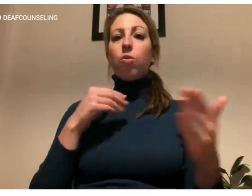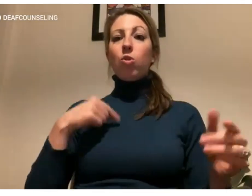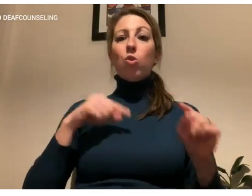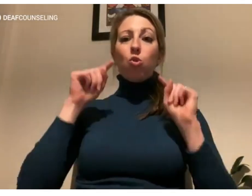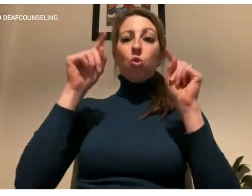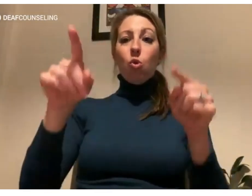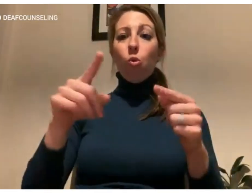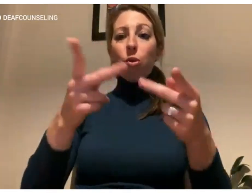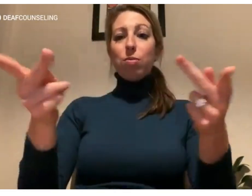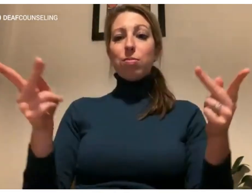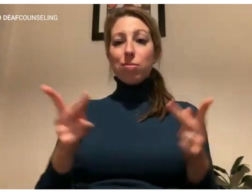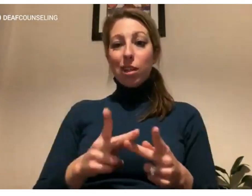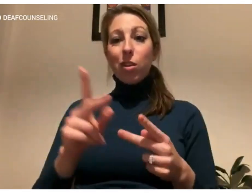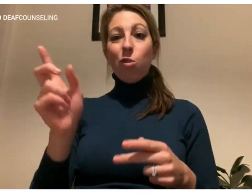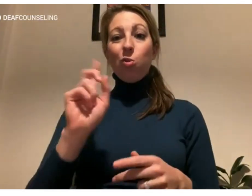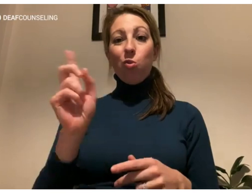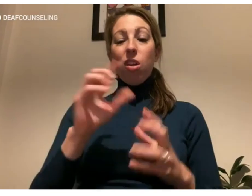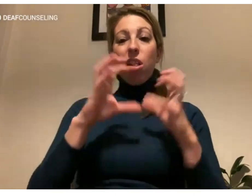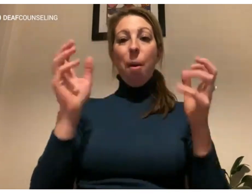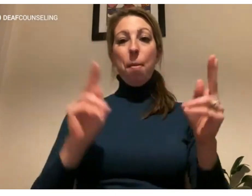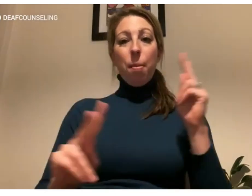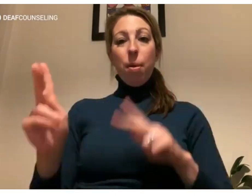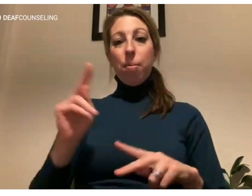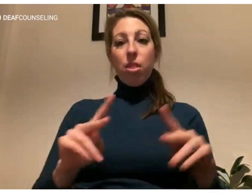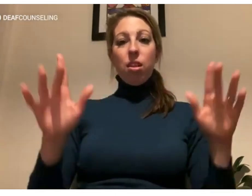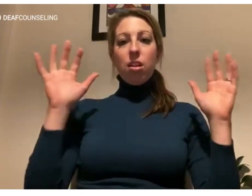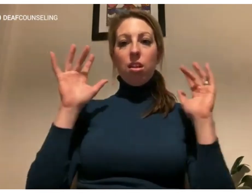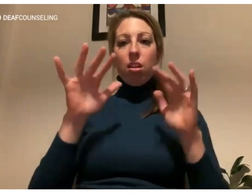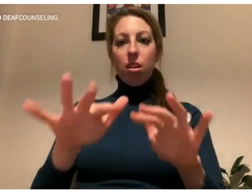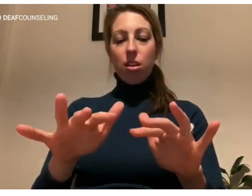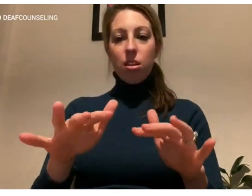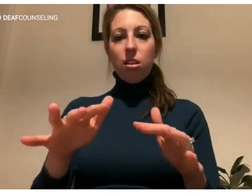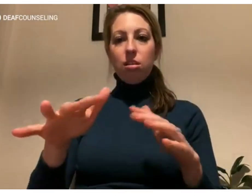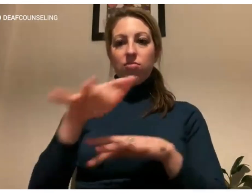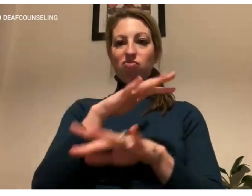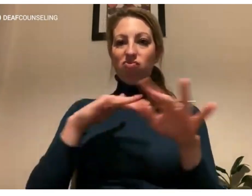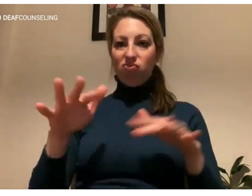So even though I have nervous tendencies, if I go to a place where there's a lot of people,